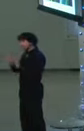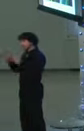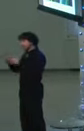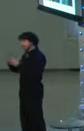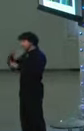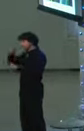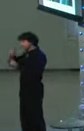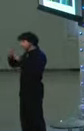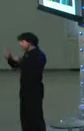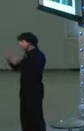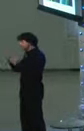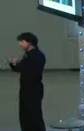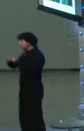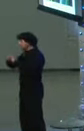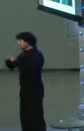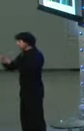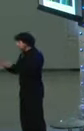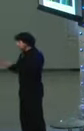is